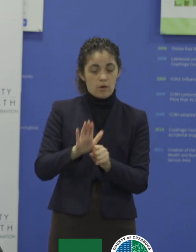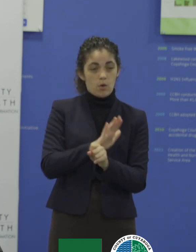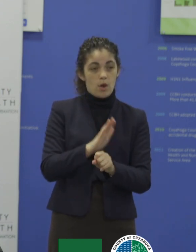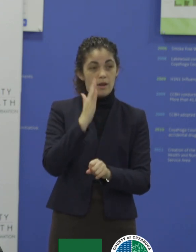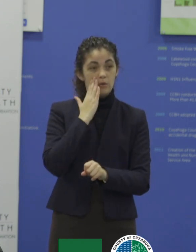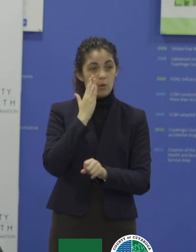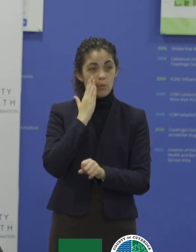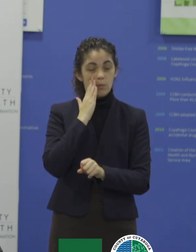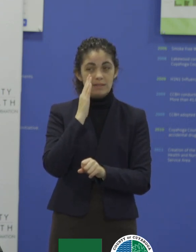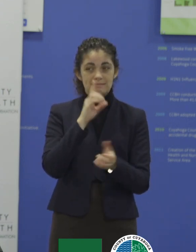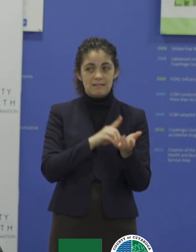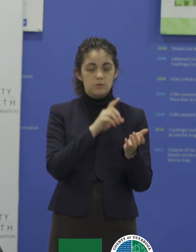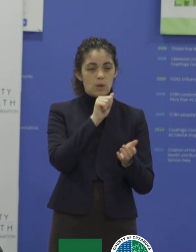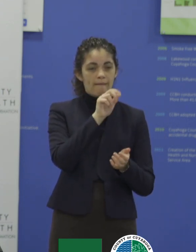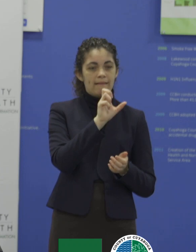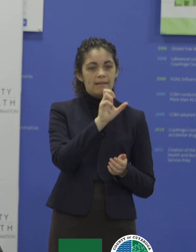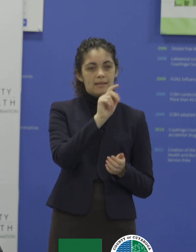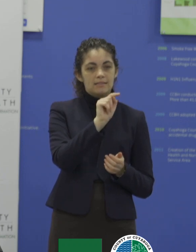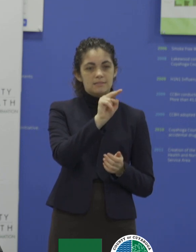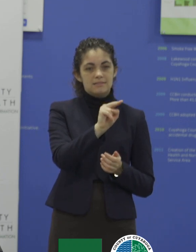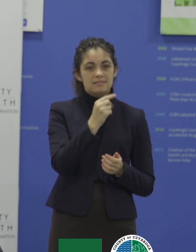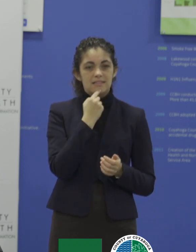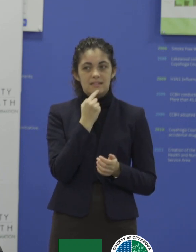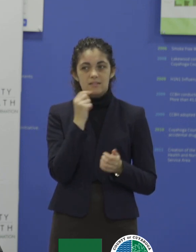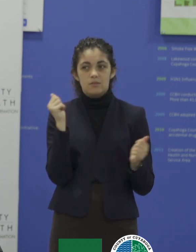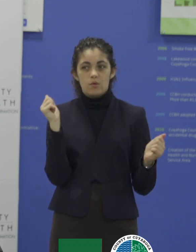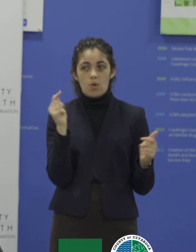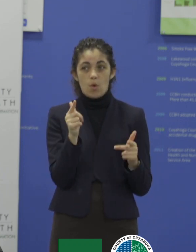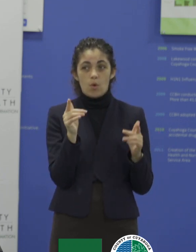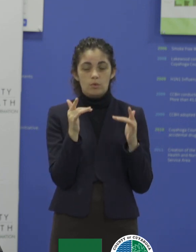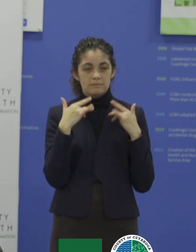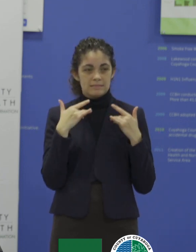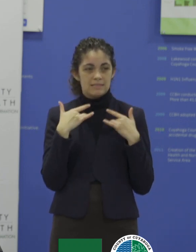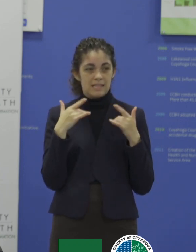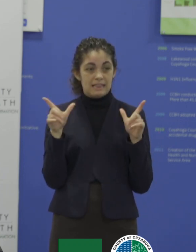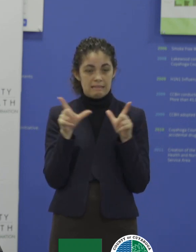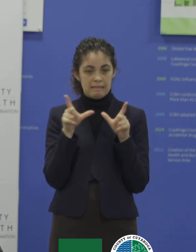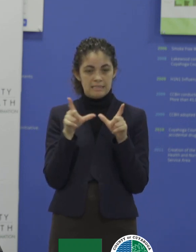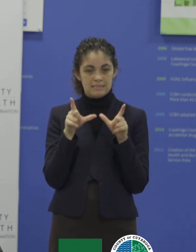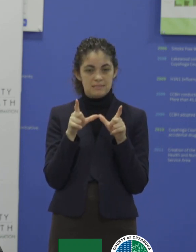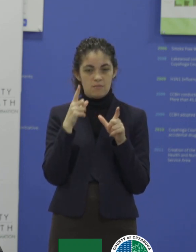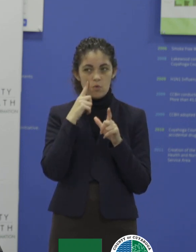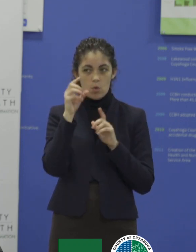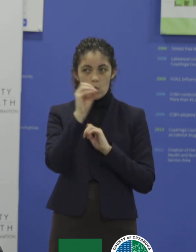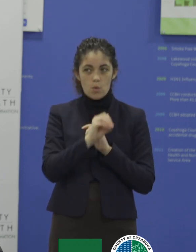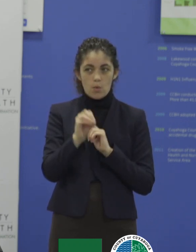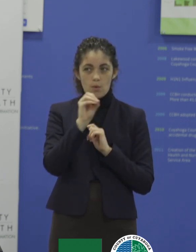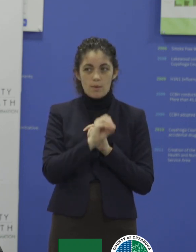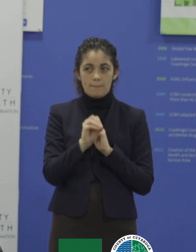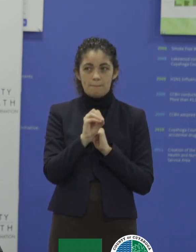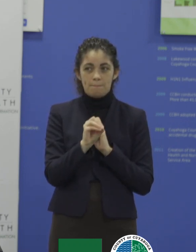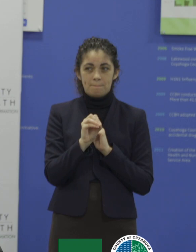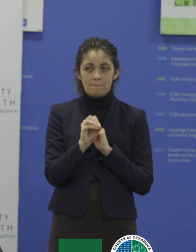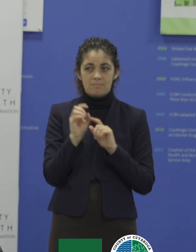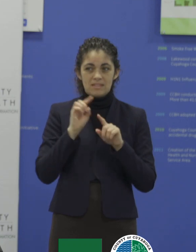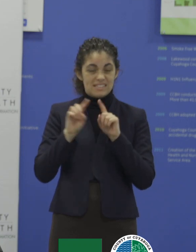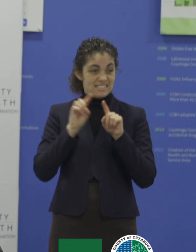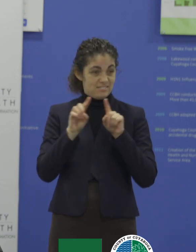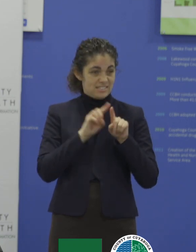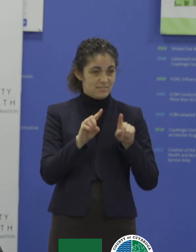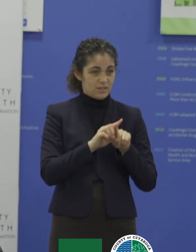know Dr. Acton spoke yesterday about reaching out to all of the people licensed in the state of Ohio from lots of